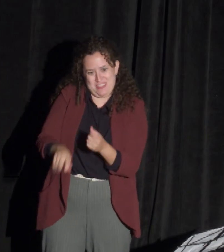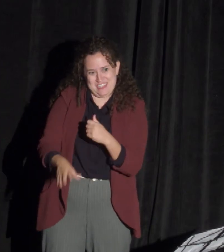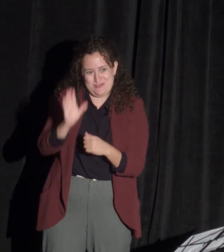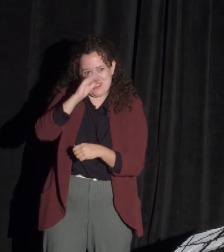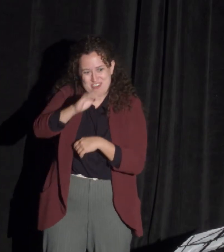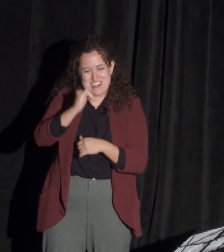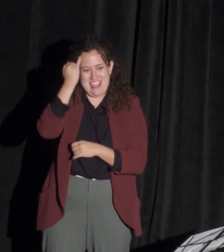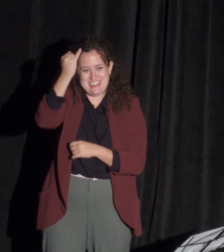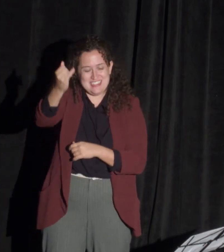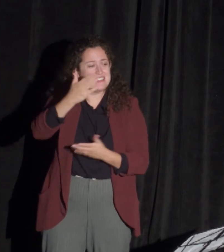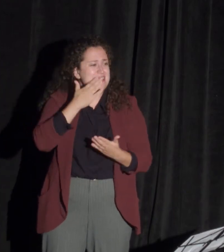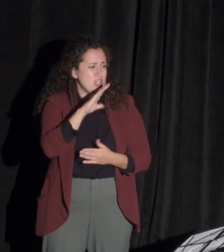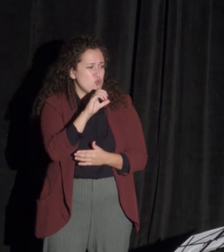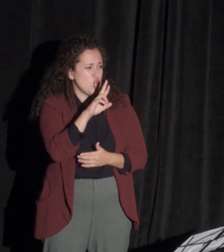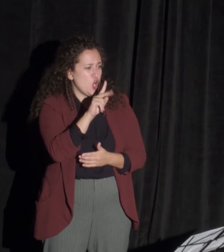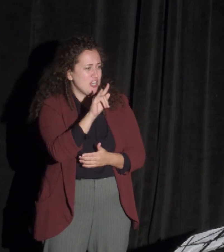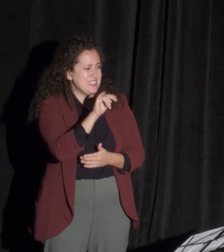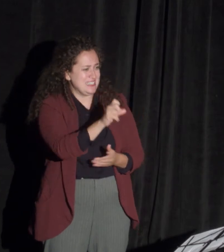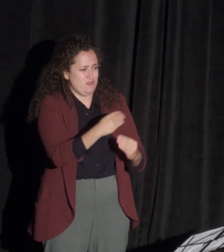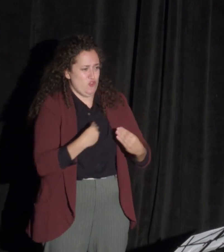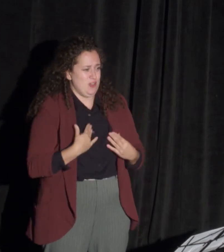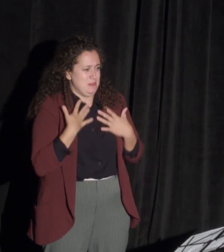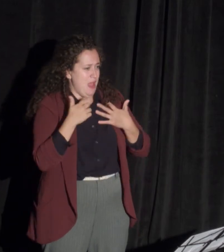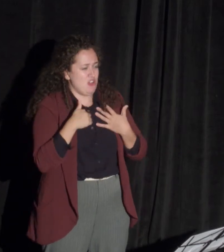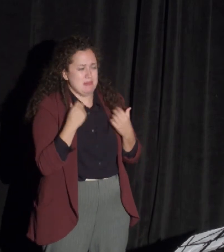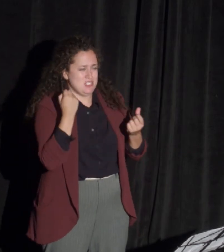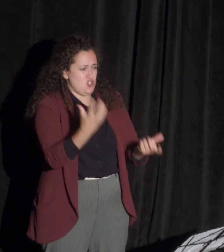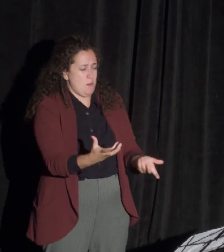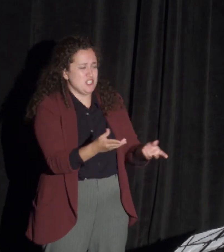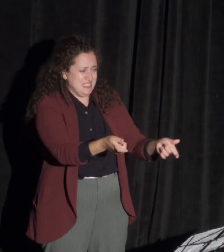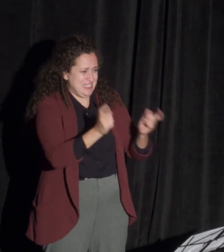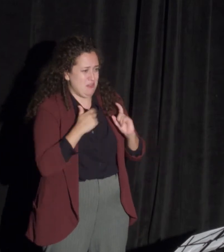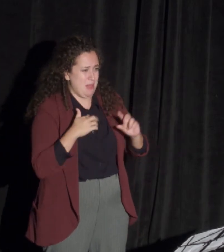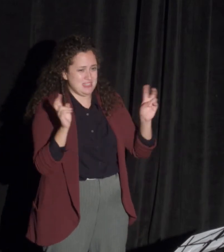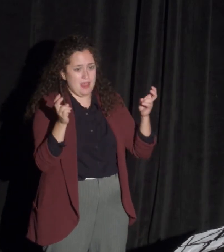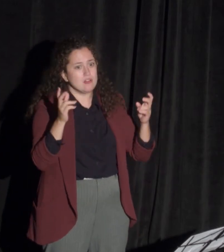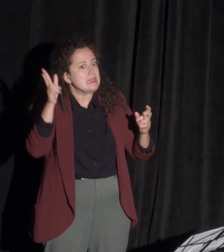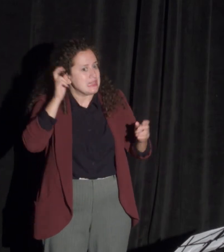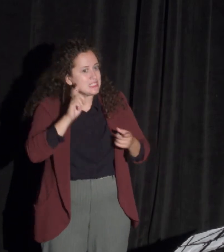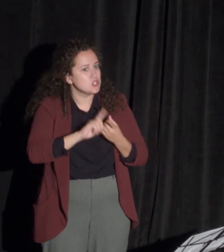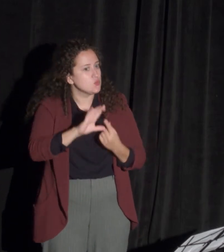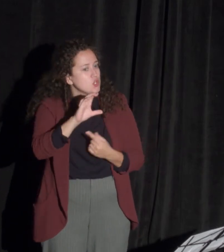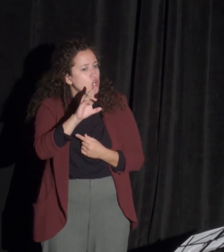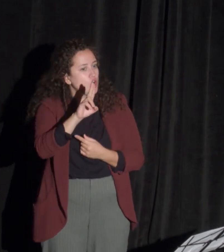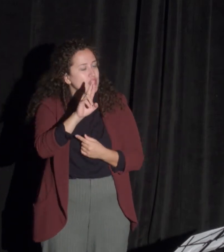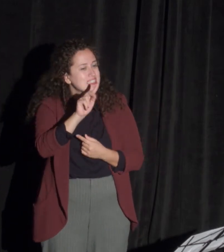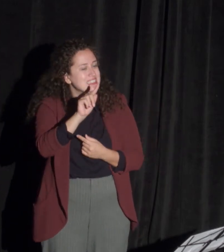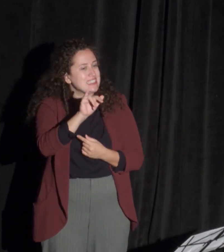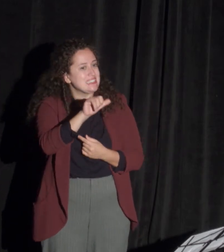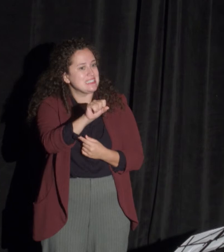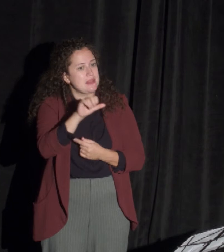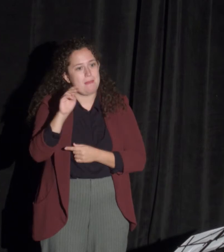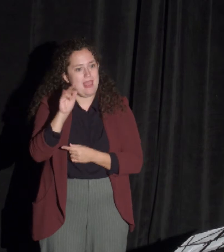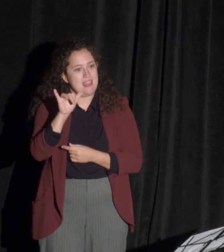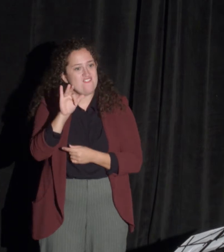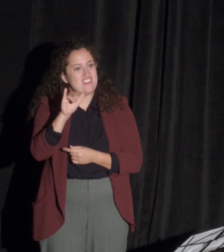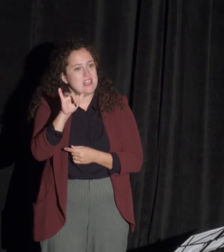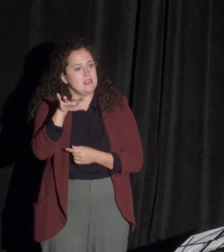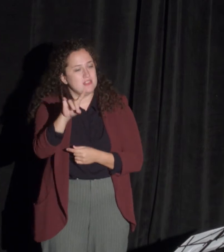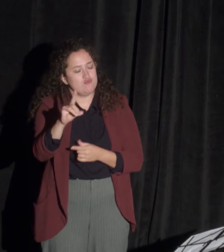me my title and inspiring so much. And you should all go listen to Curtis Mayfield right now. And of course, my partner, Annalie Newitz, who has taught